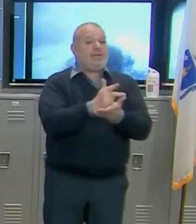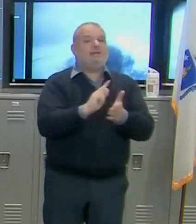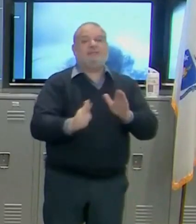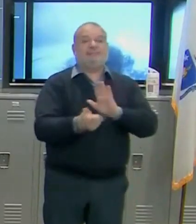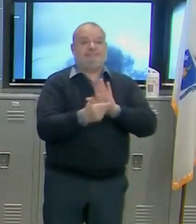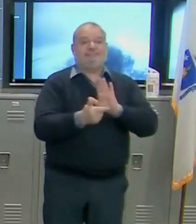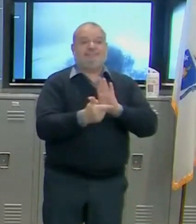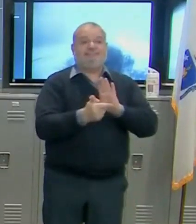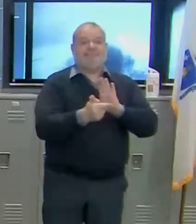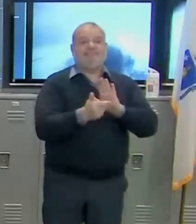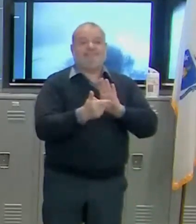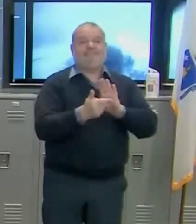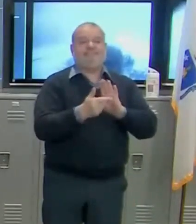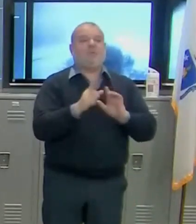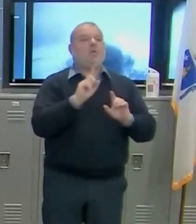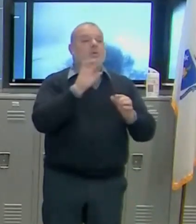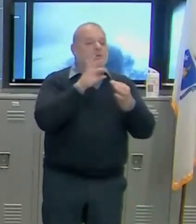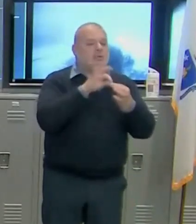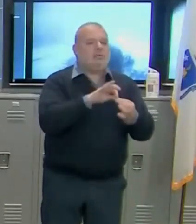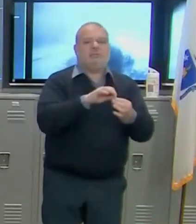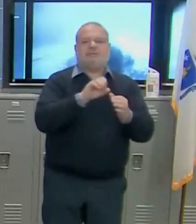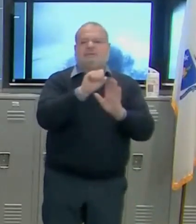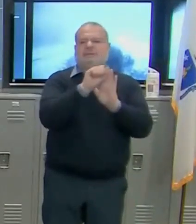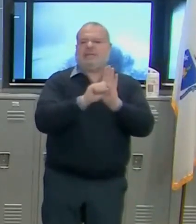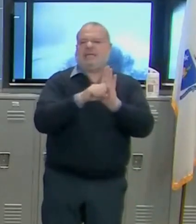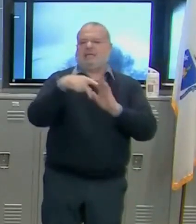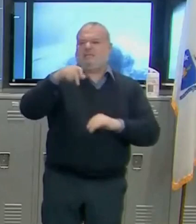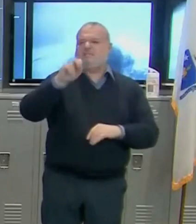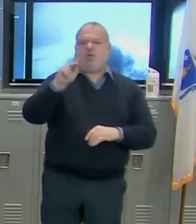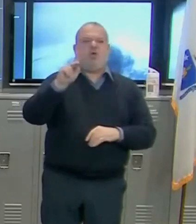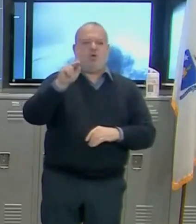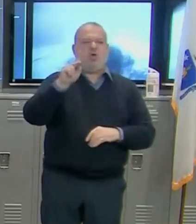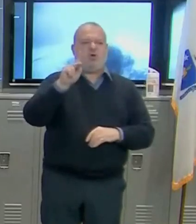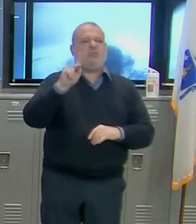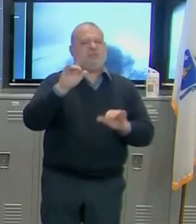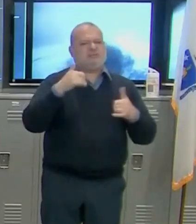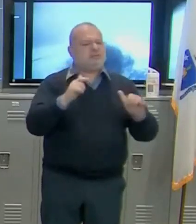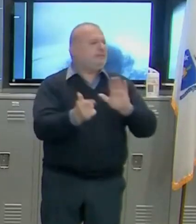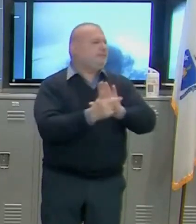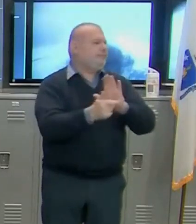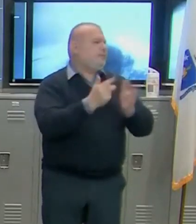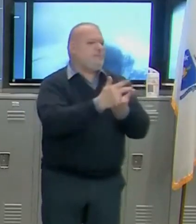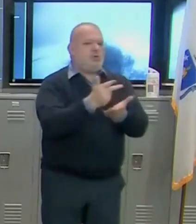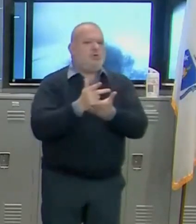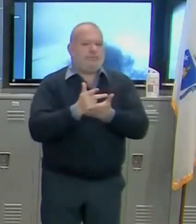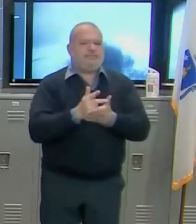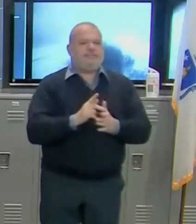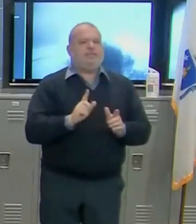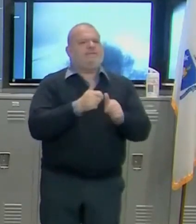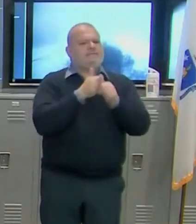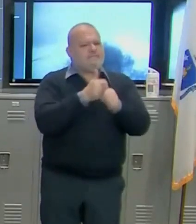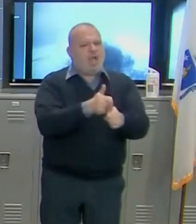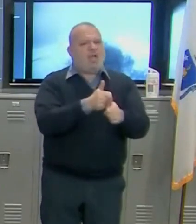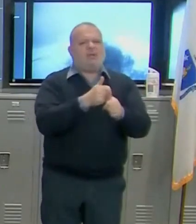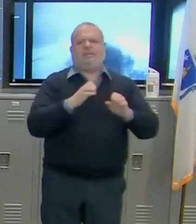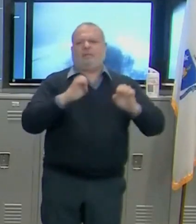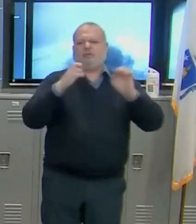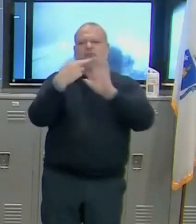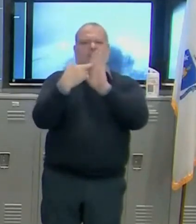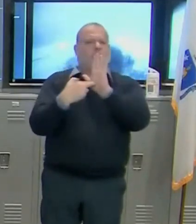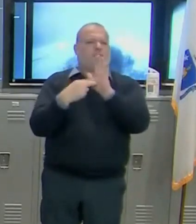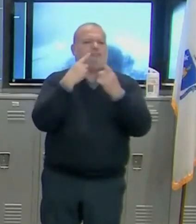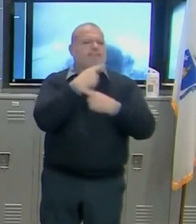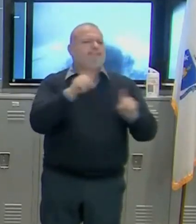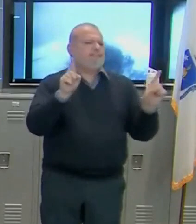and Recreation is continuing to follow our municipal partners' snow emergency declarations in terms of what's closed down, and the agency is planning